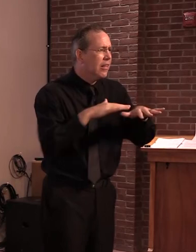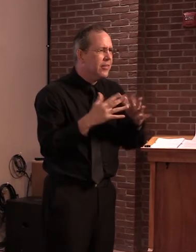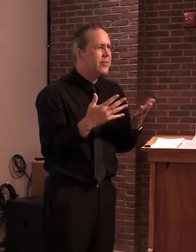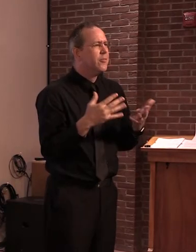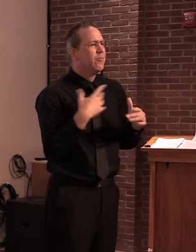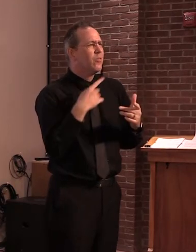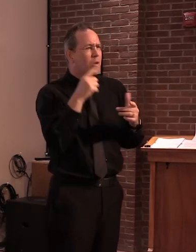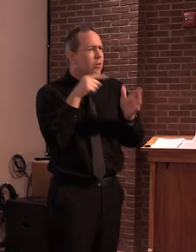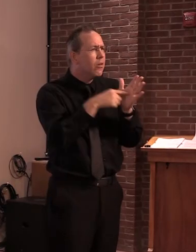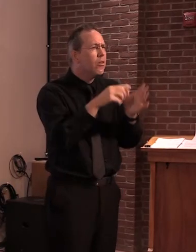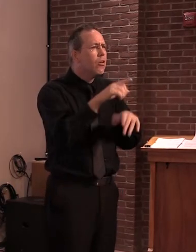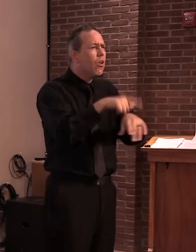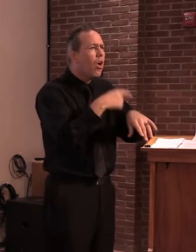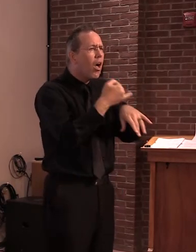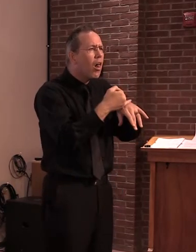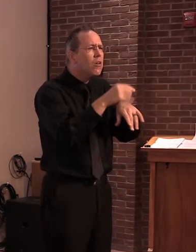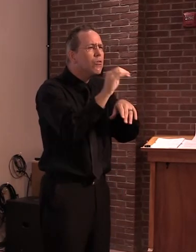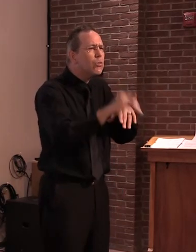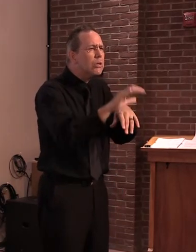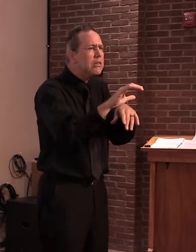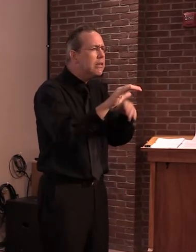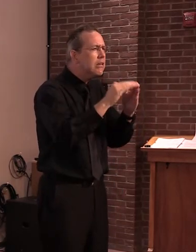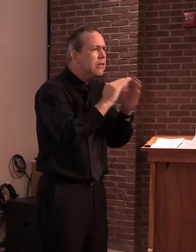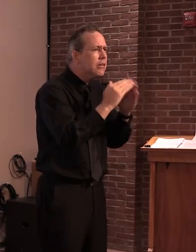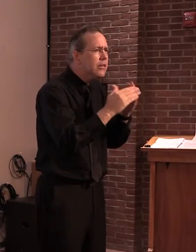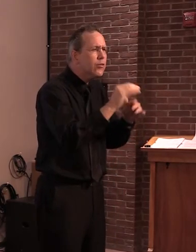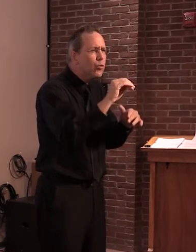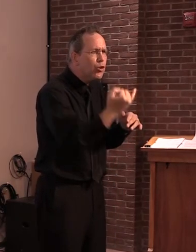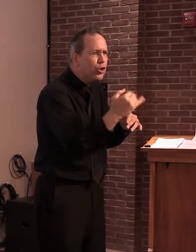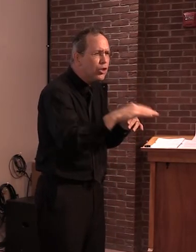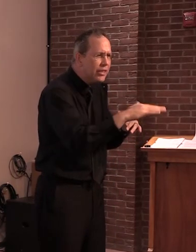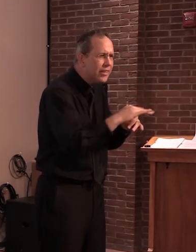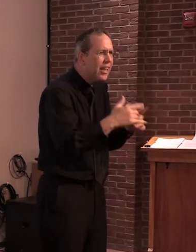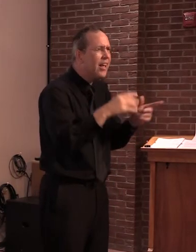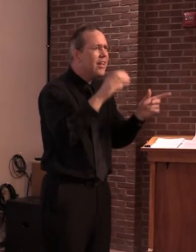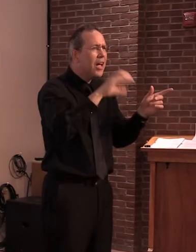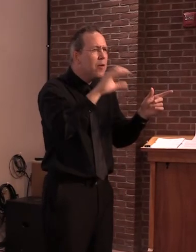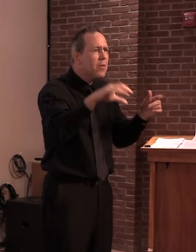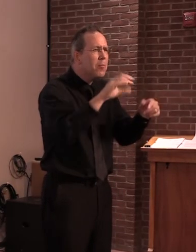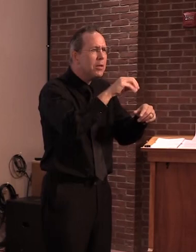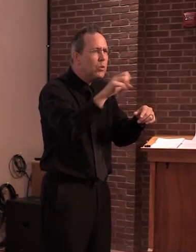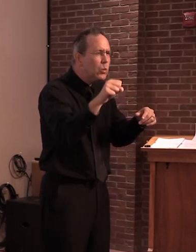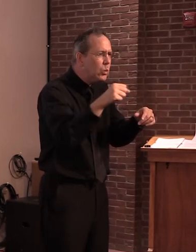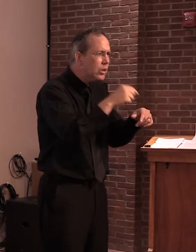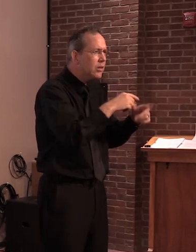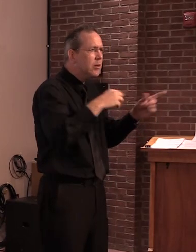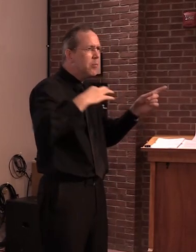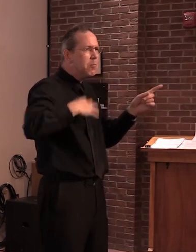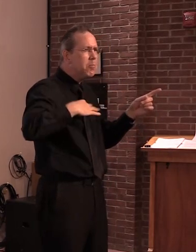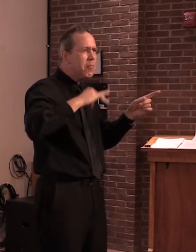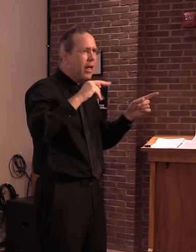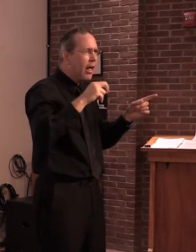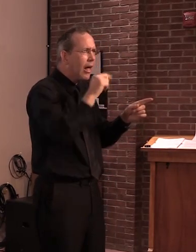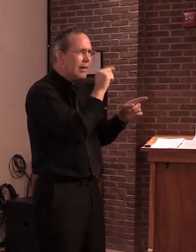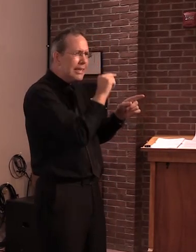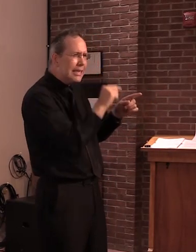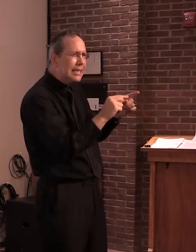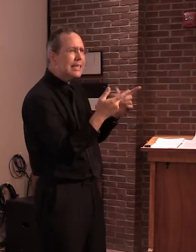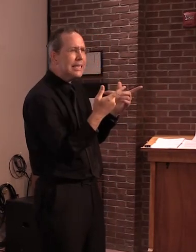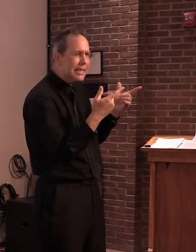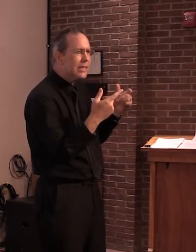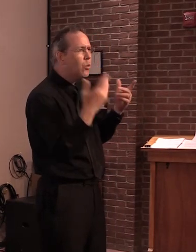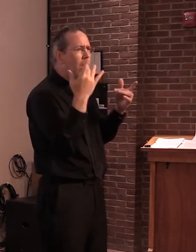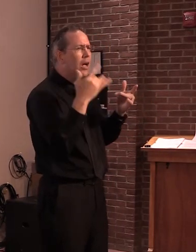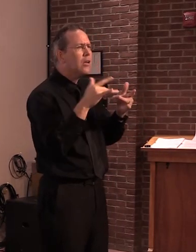in Connecticut and Rhode Island, Cape Cod, and even parts of the coast of Maine, have seen their counties worsen as their numbers rise